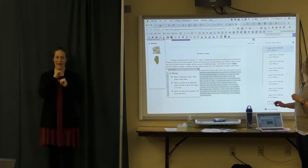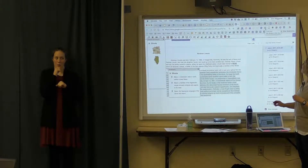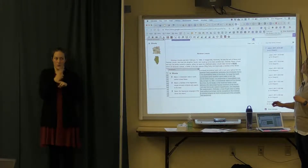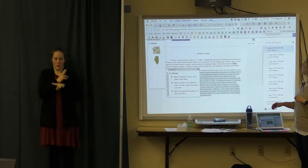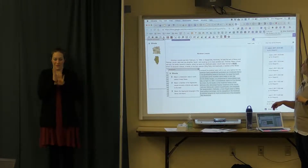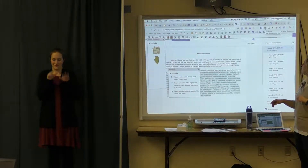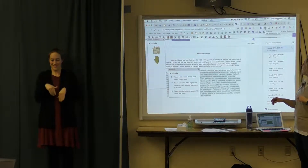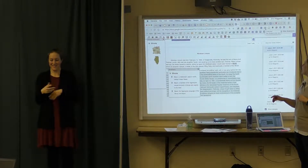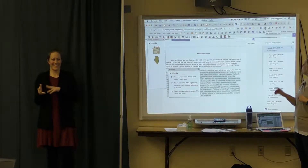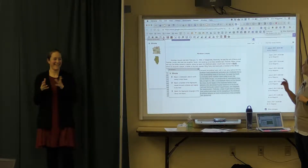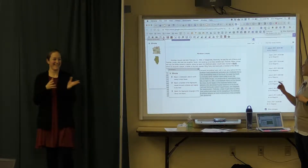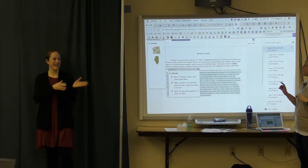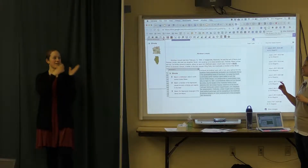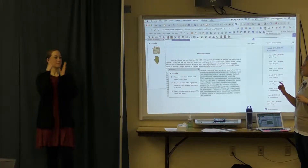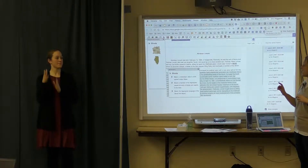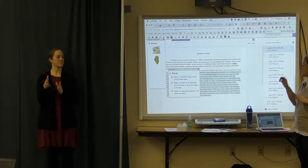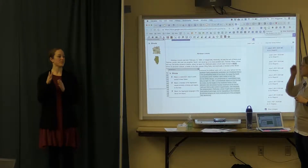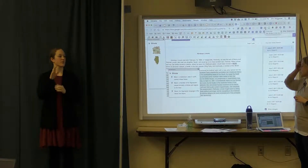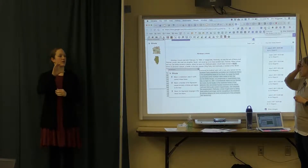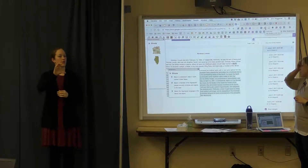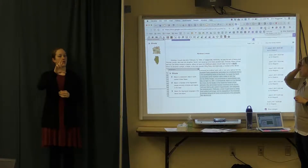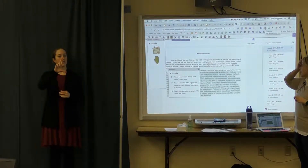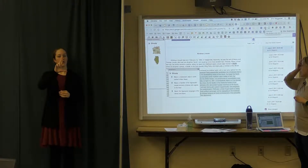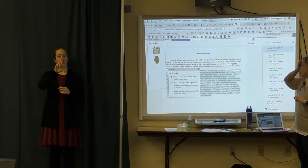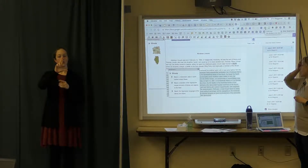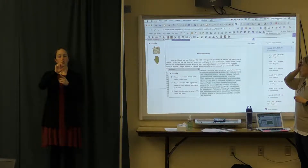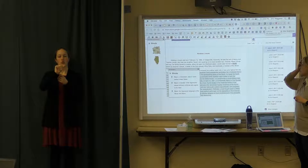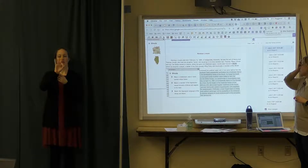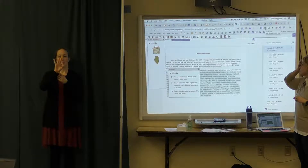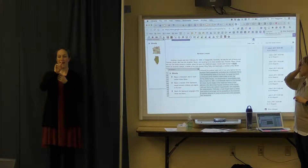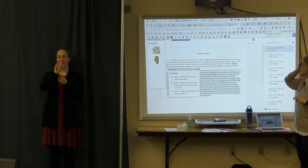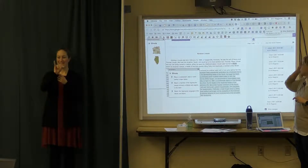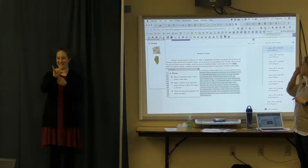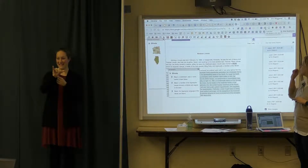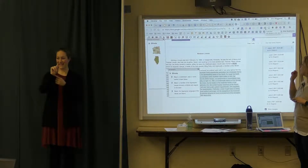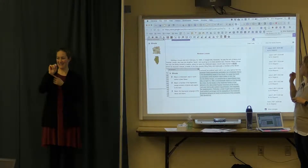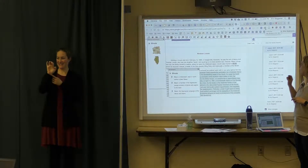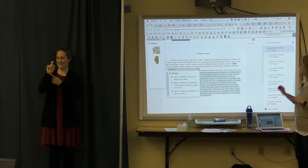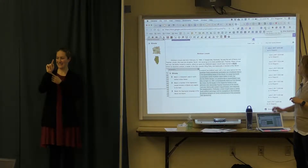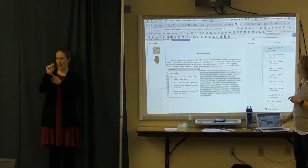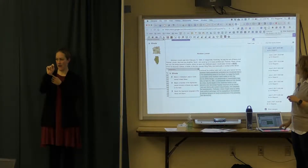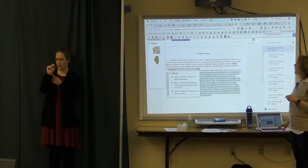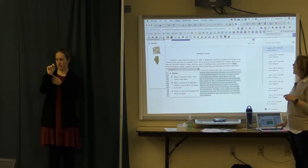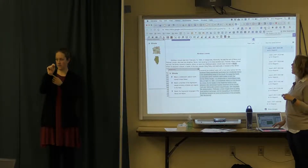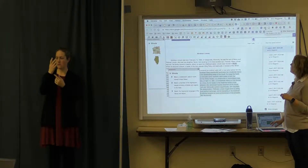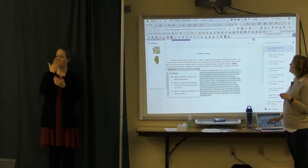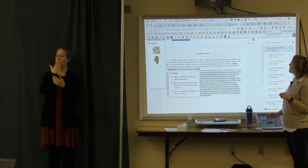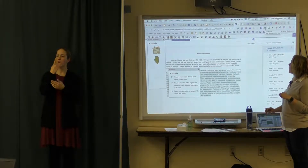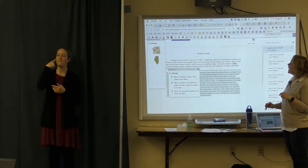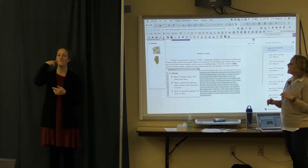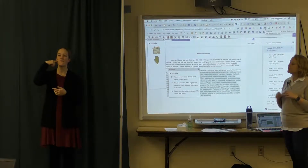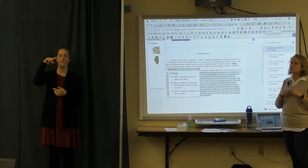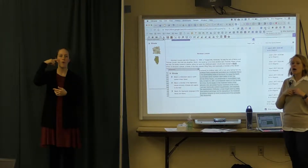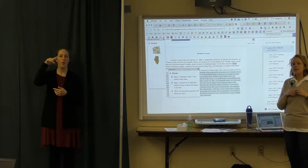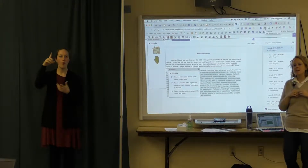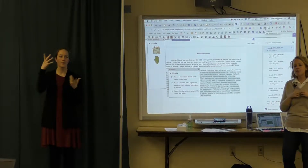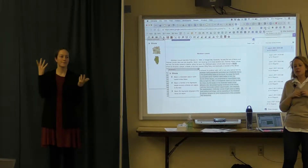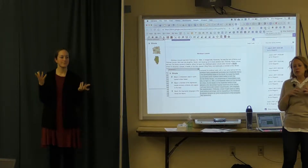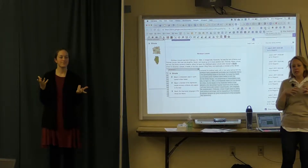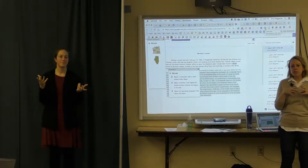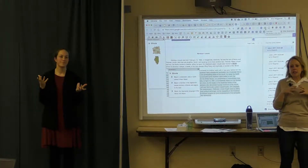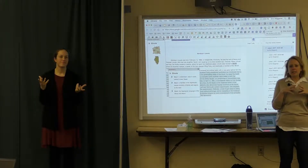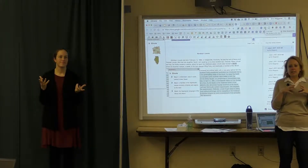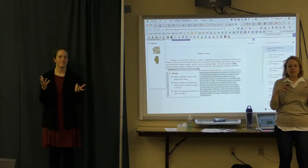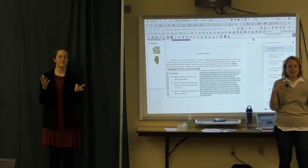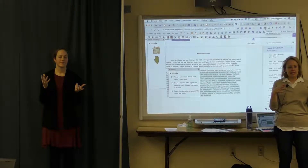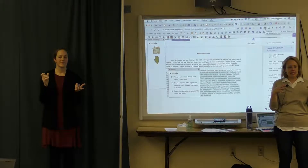The next one is called Crafty Text. This is really good for if you've got something